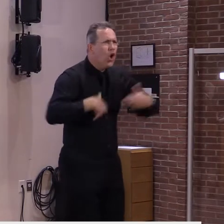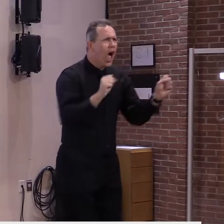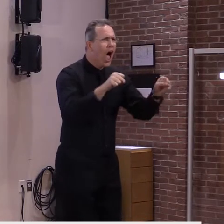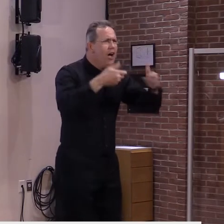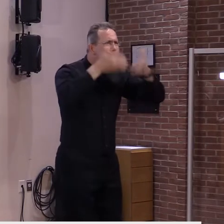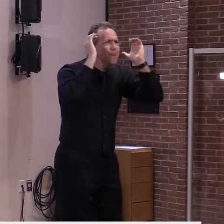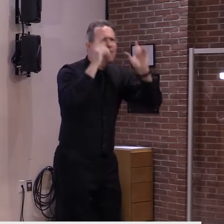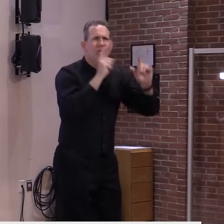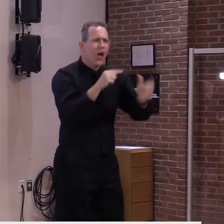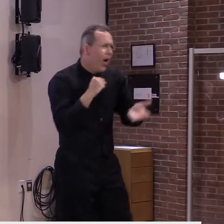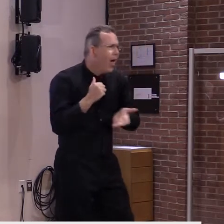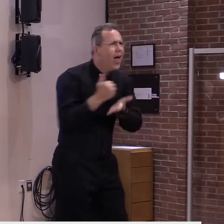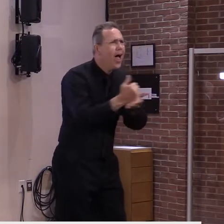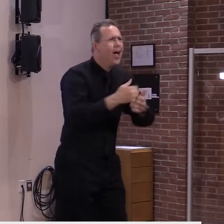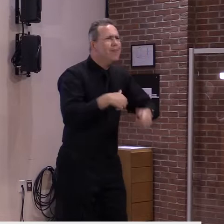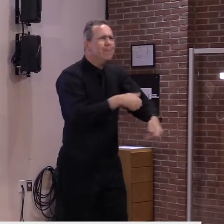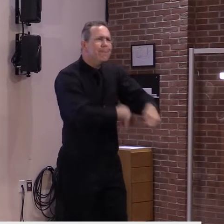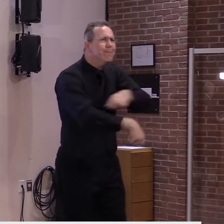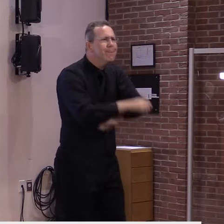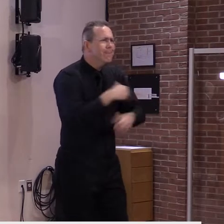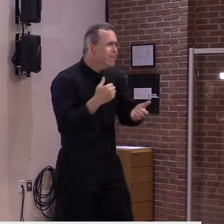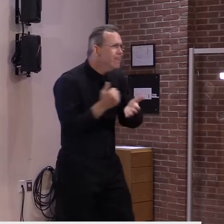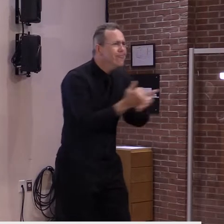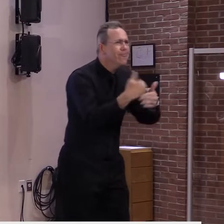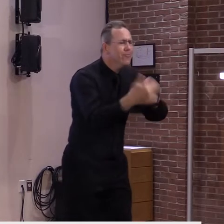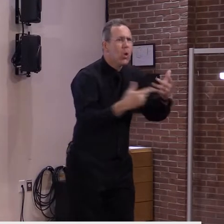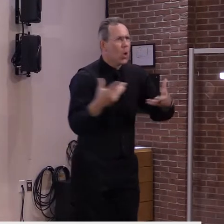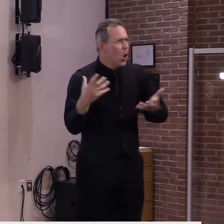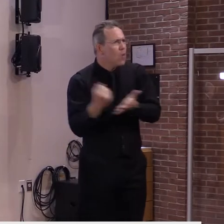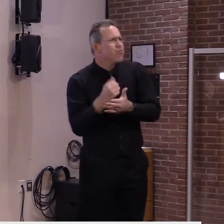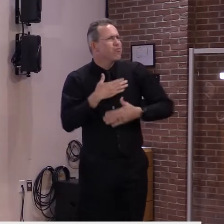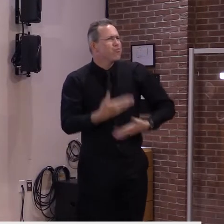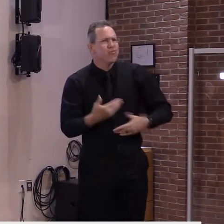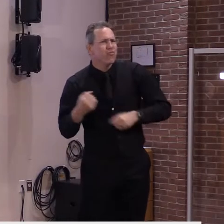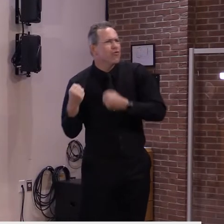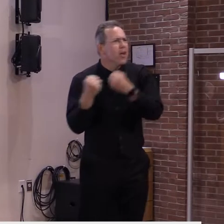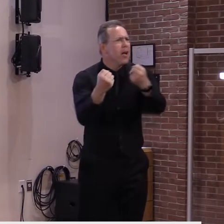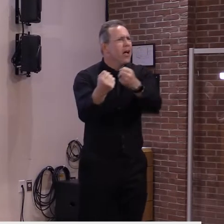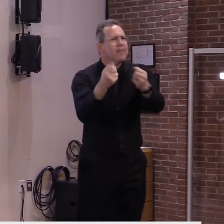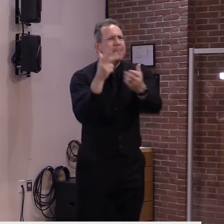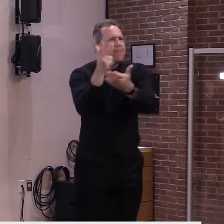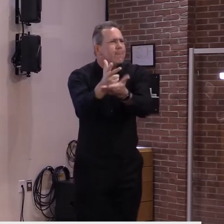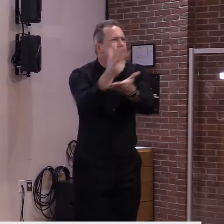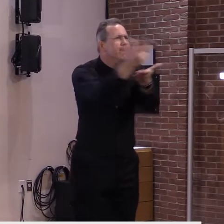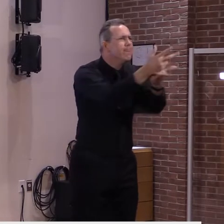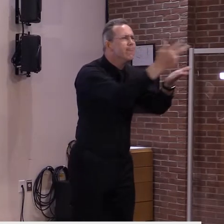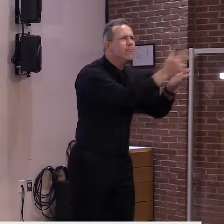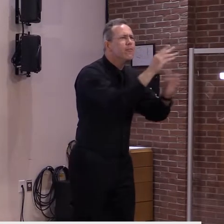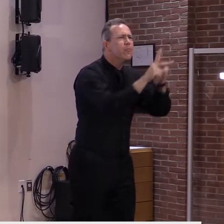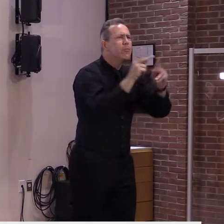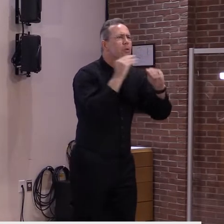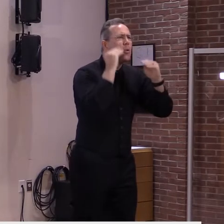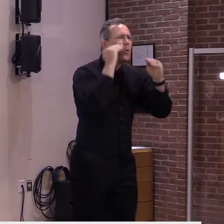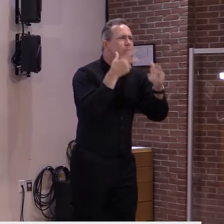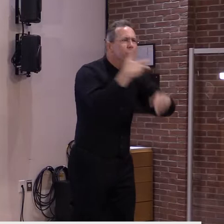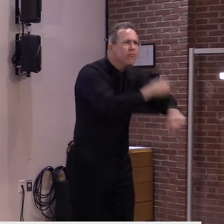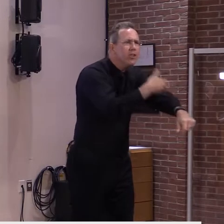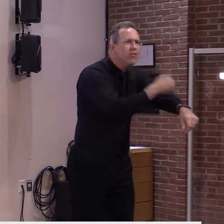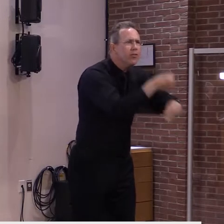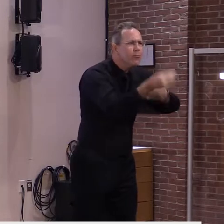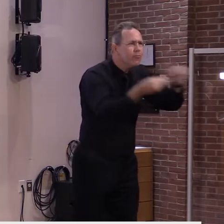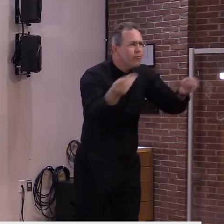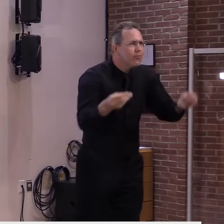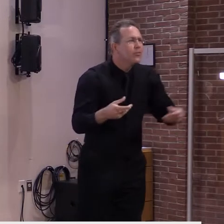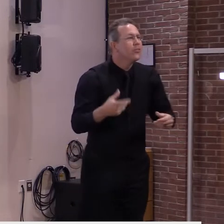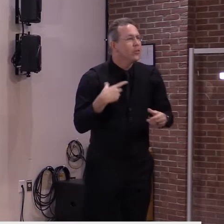so with flawless execution. They also assisted with other community-based vaccine and